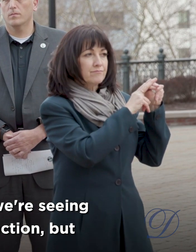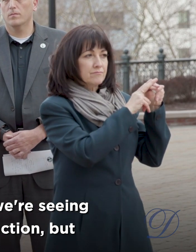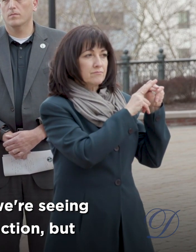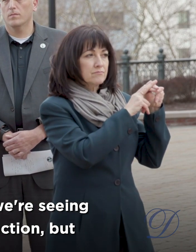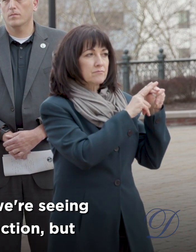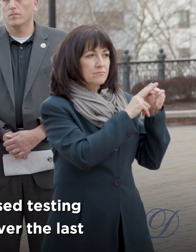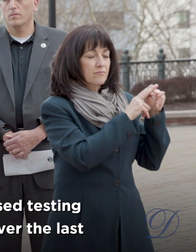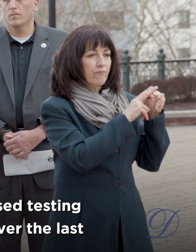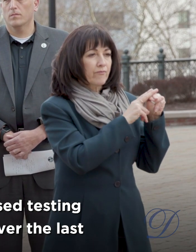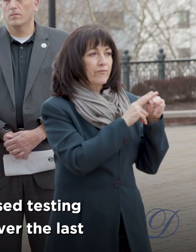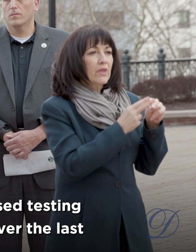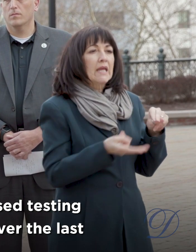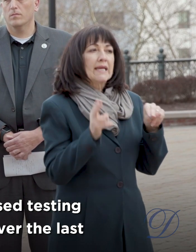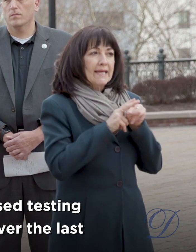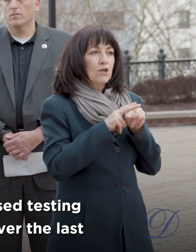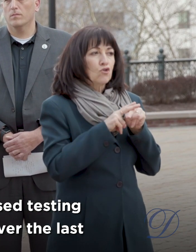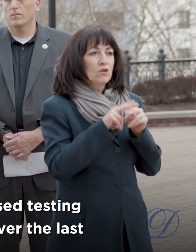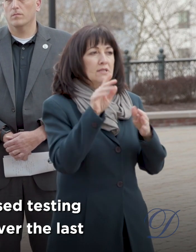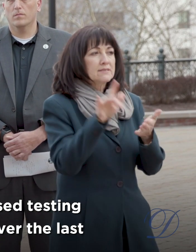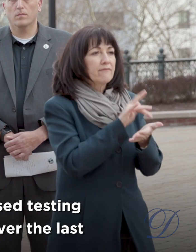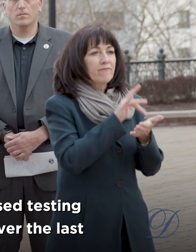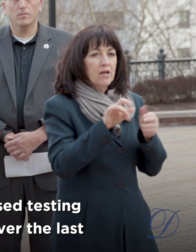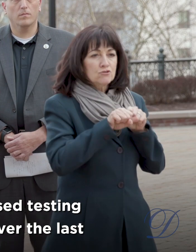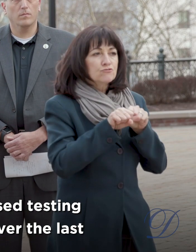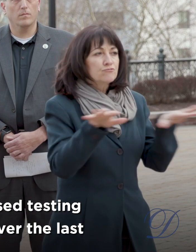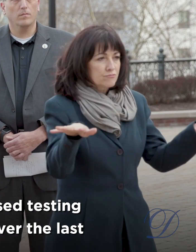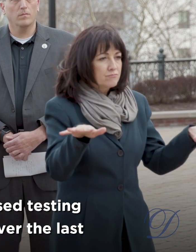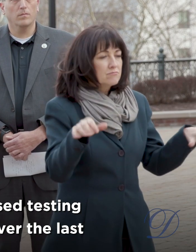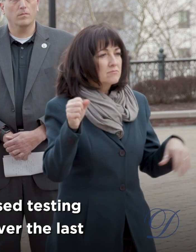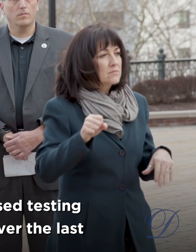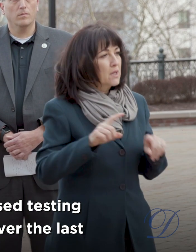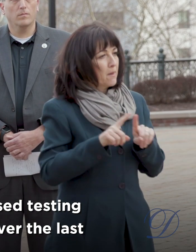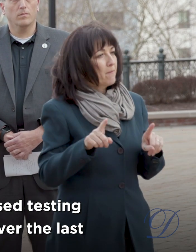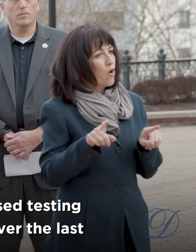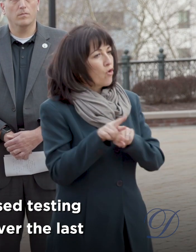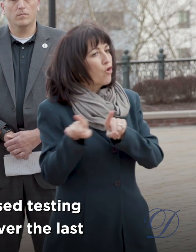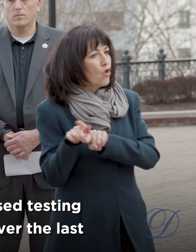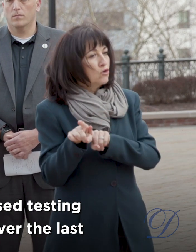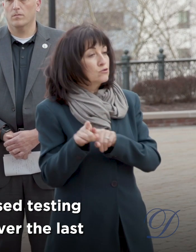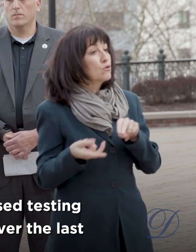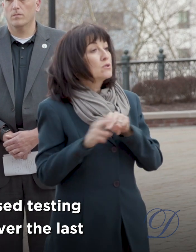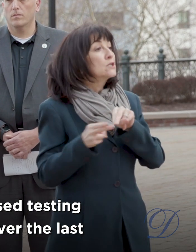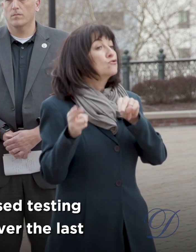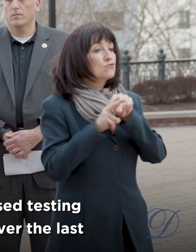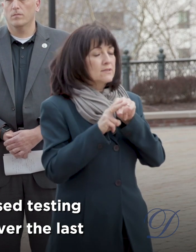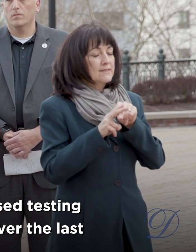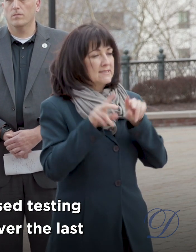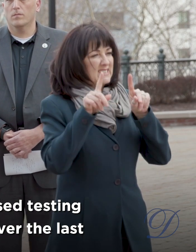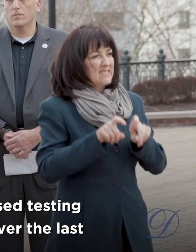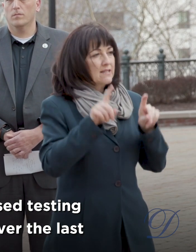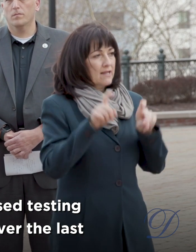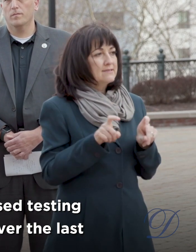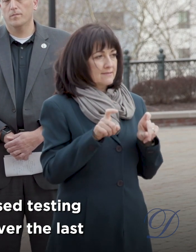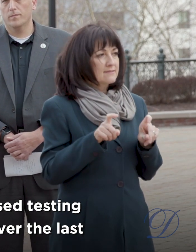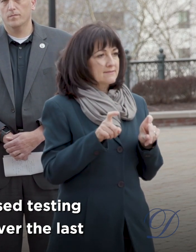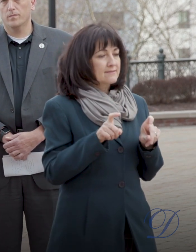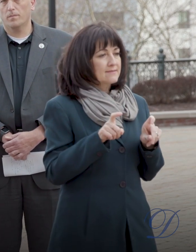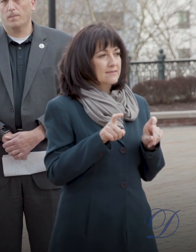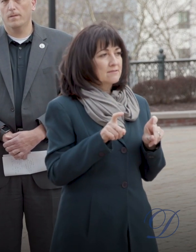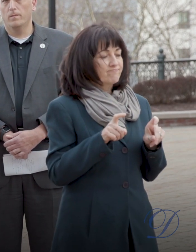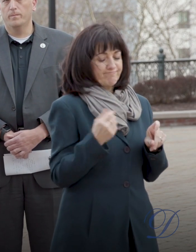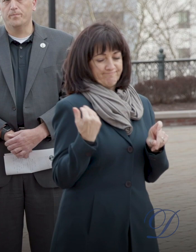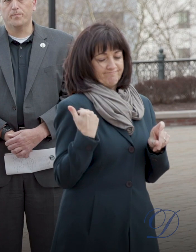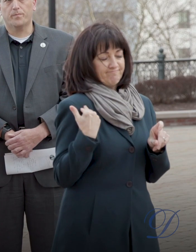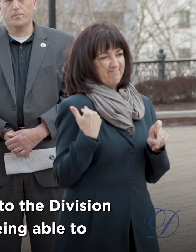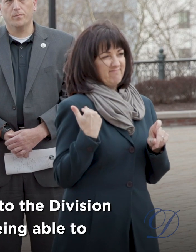increased infection, but it's also a reflection of increased testing that took place in Delaware over the